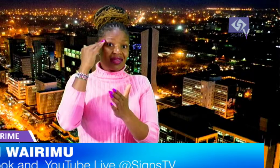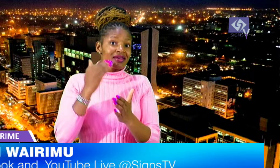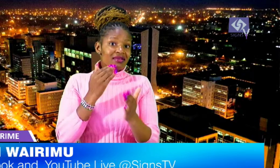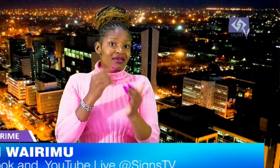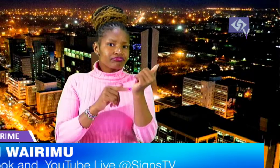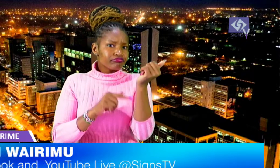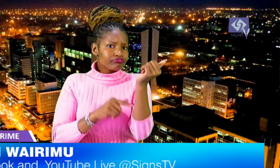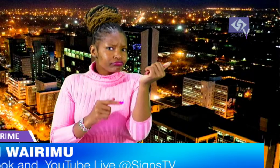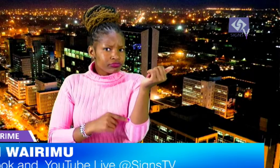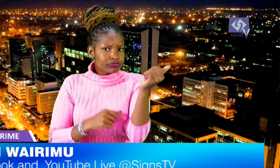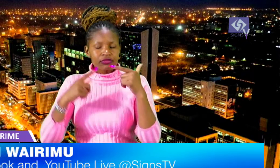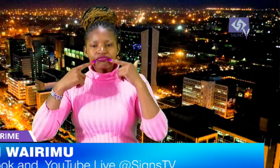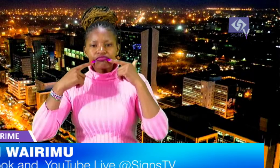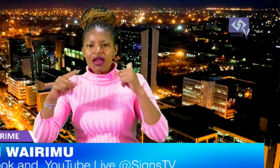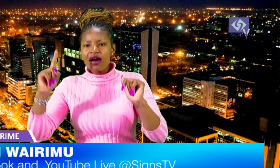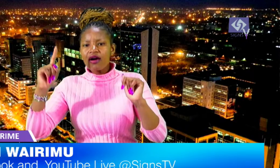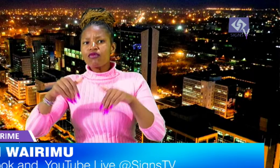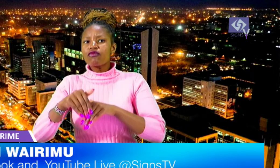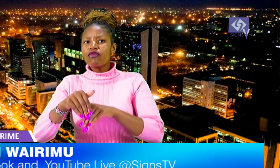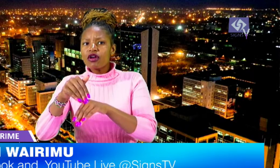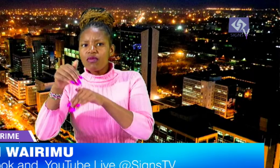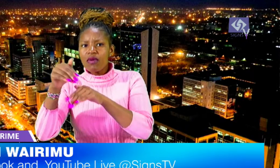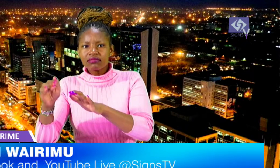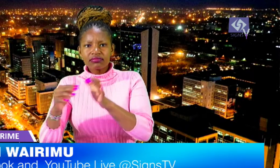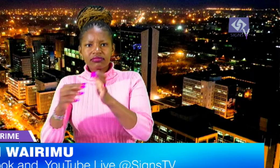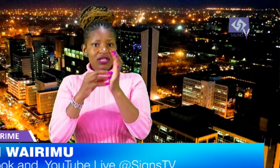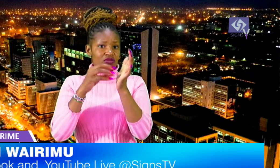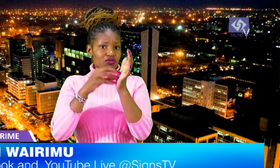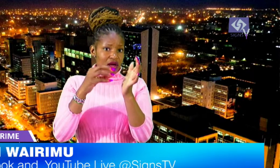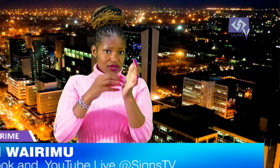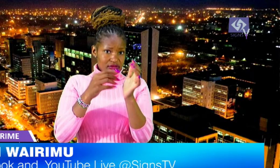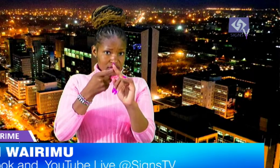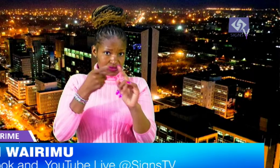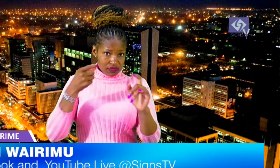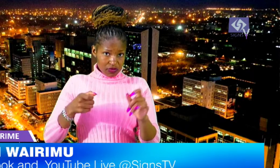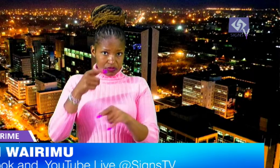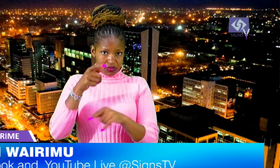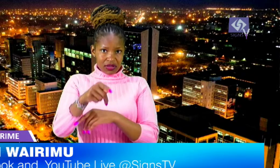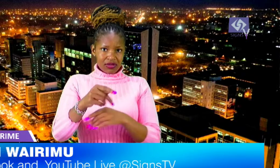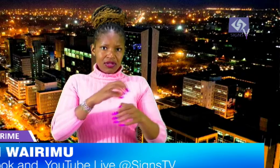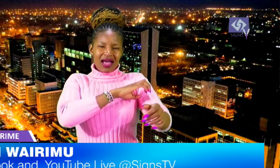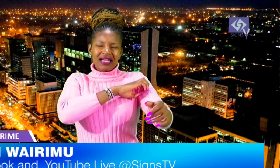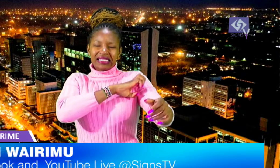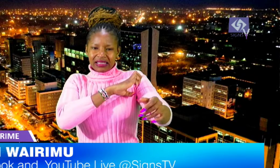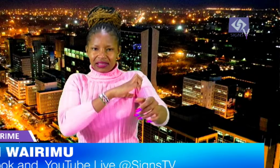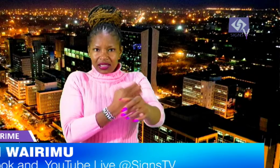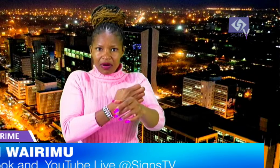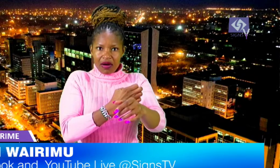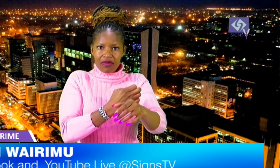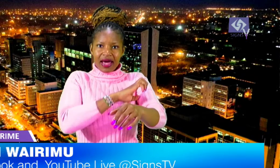the responsible state officers. The head of state's